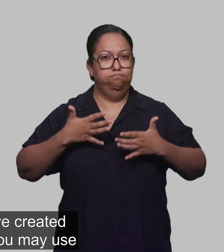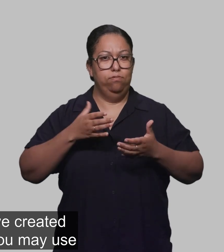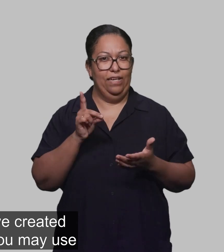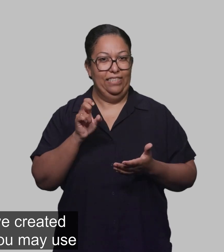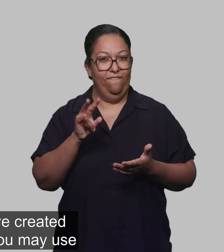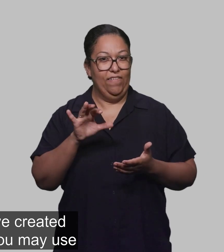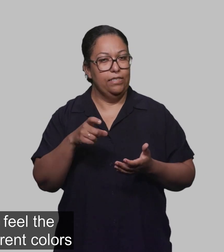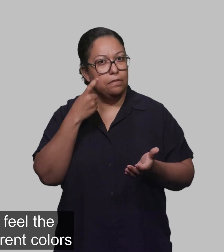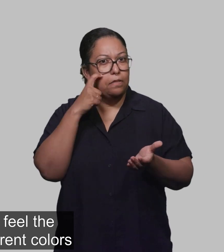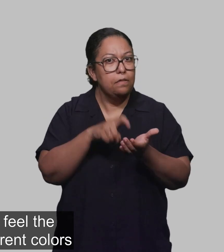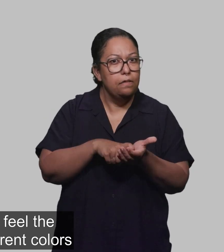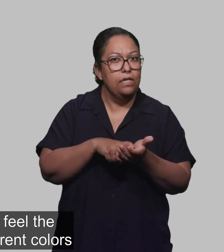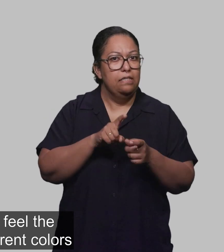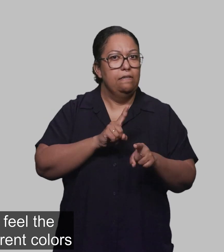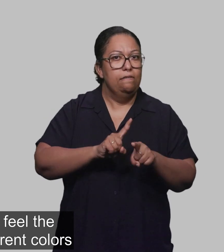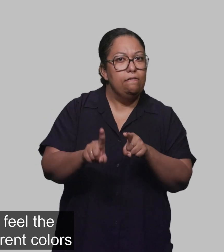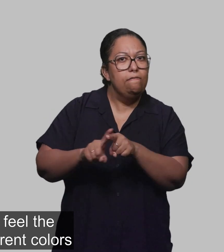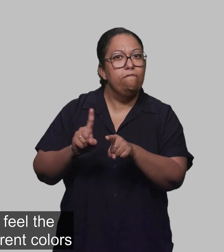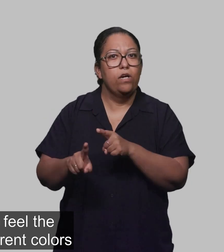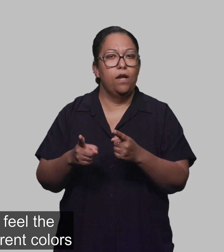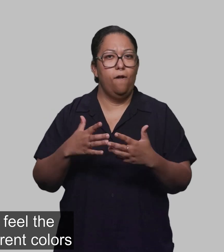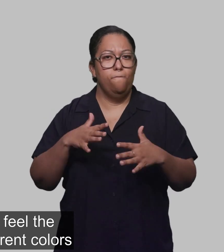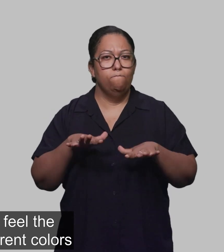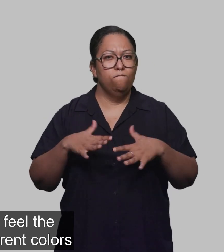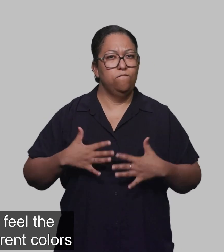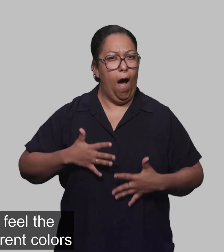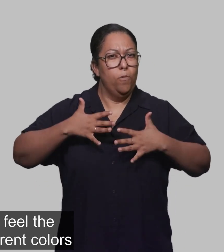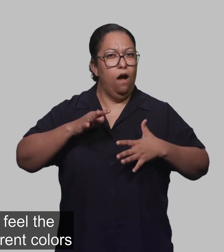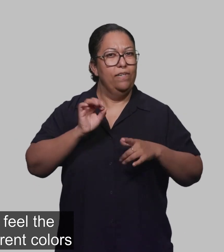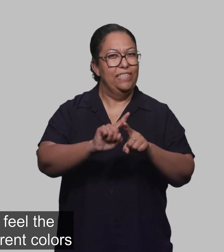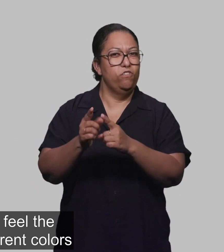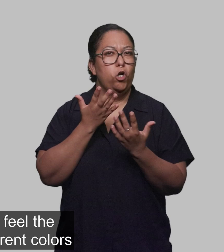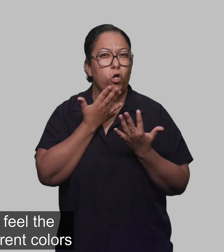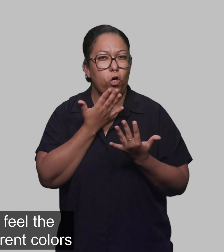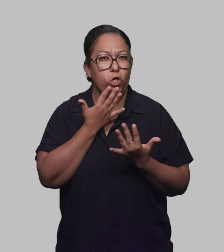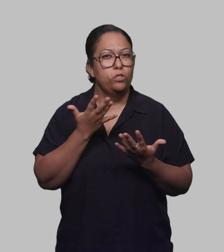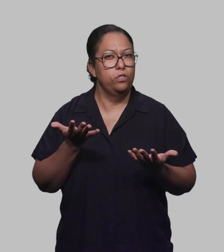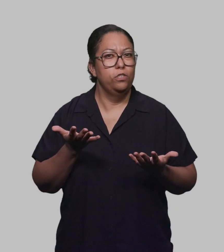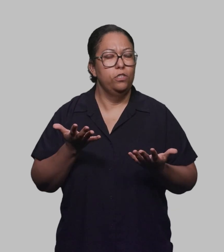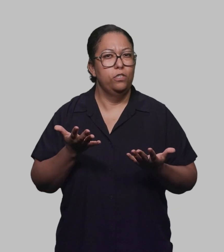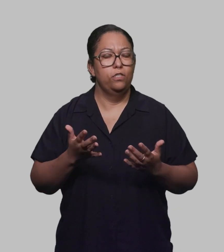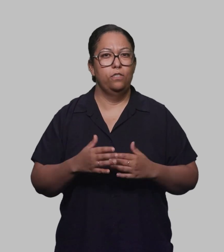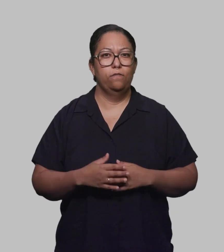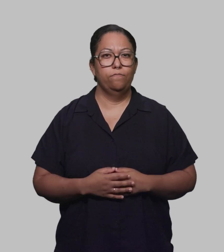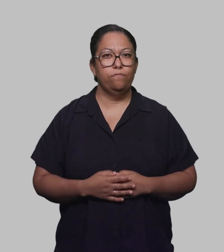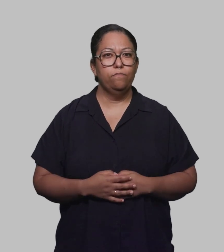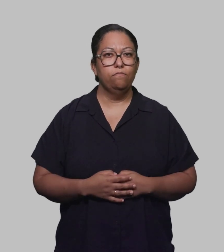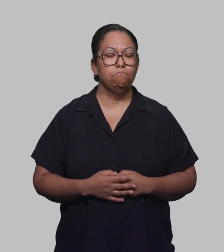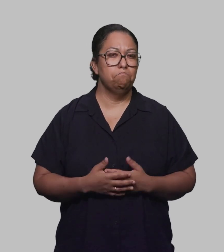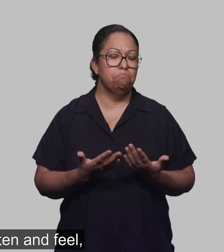haptic devices you may use to facilitate to feel the vibration of different